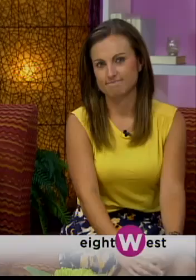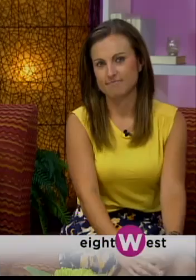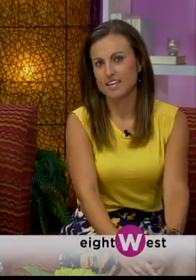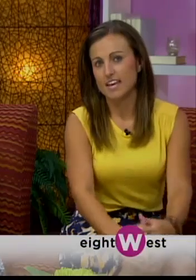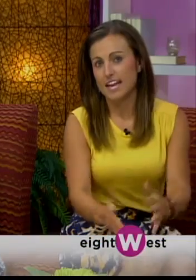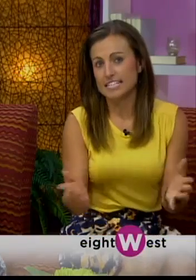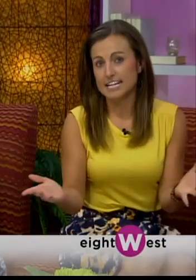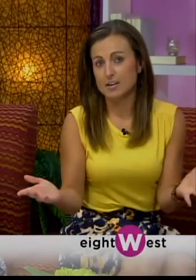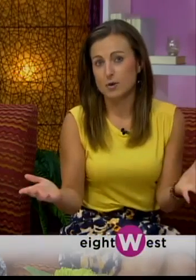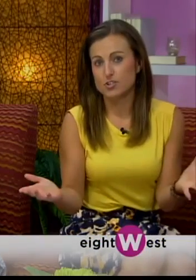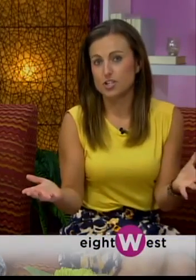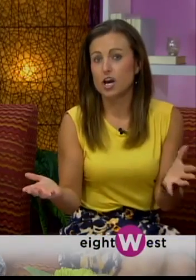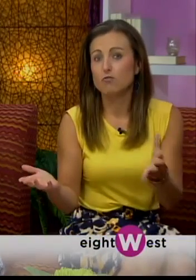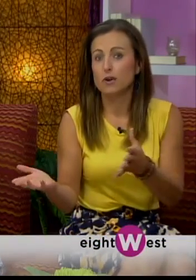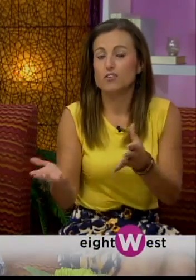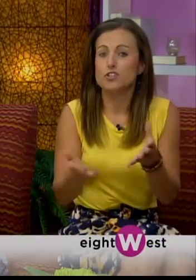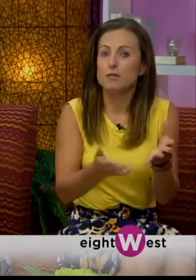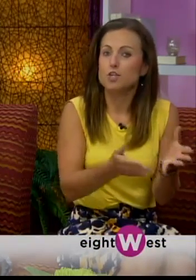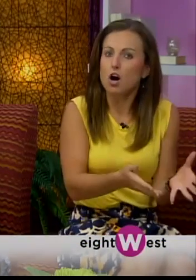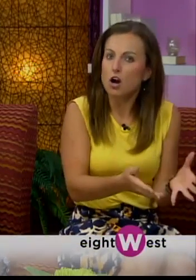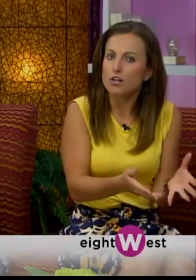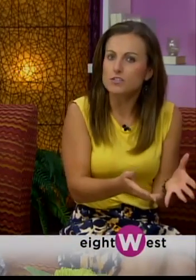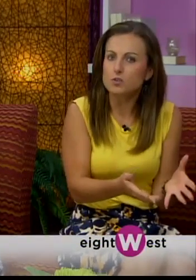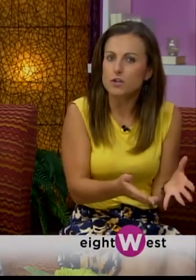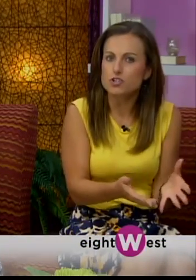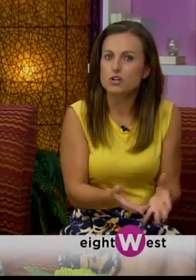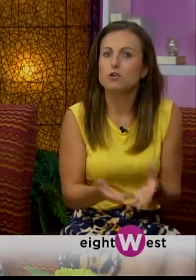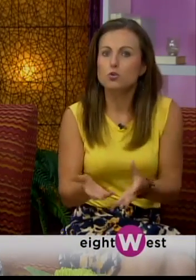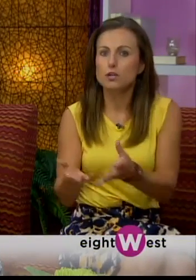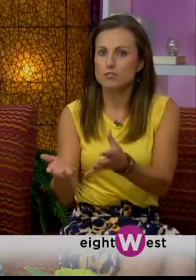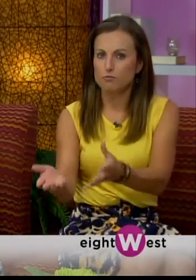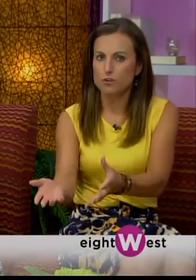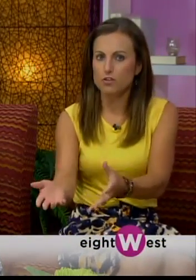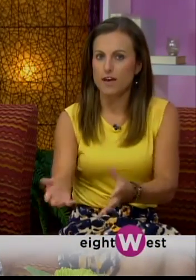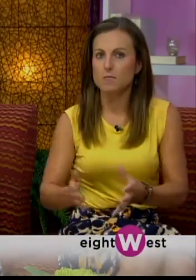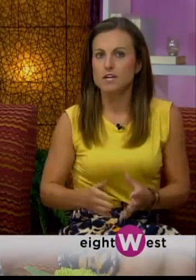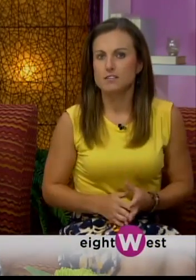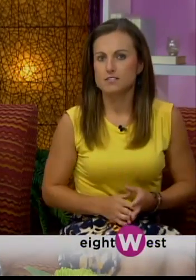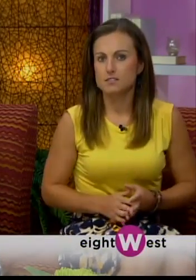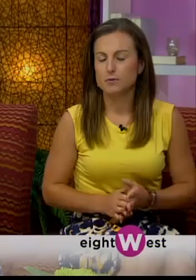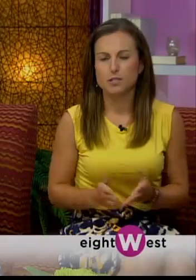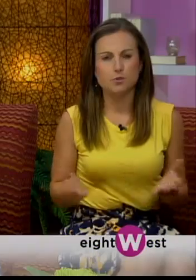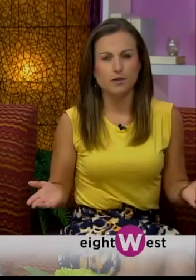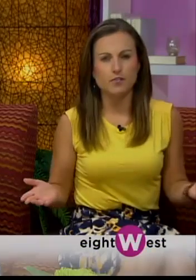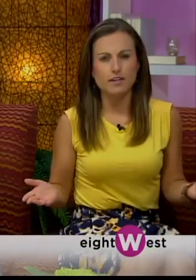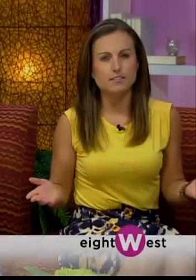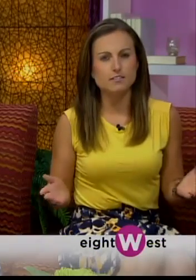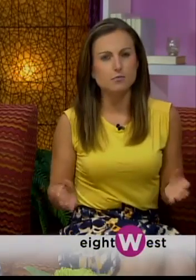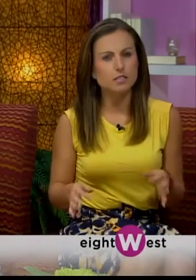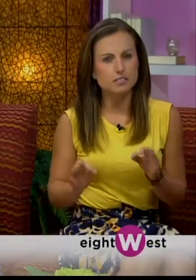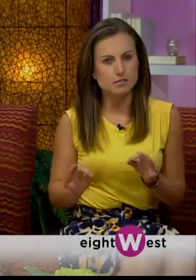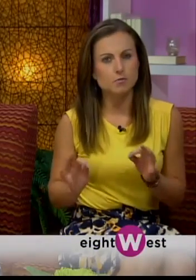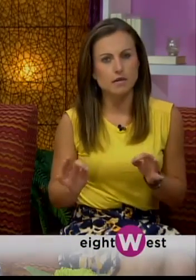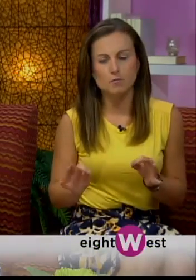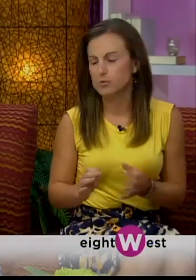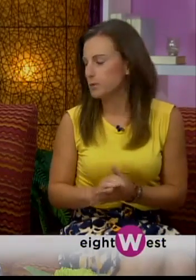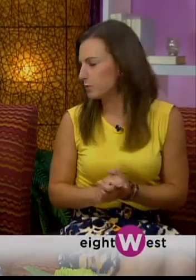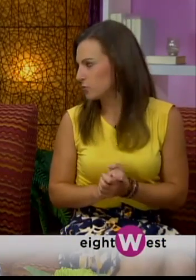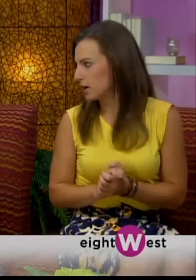Michigan. And it's not a question of where the jobs are, it's a question of who can fill them. This is simply a career that doesn't really seem to be on most people's